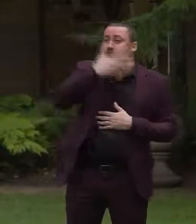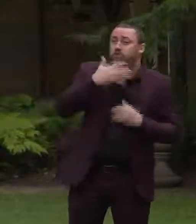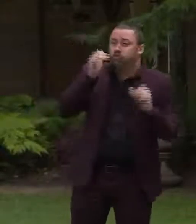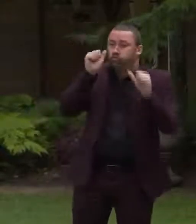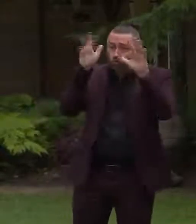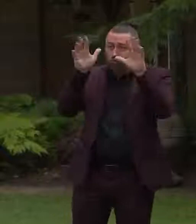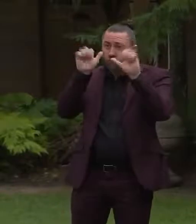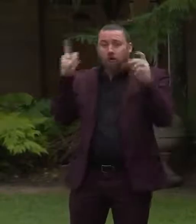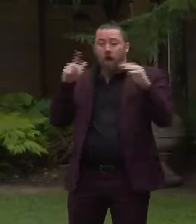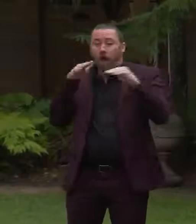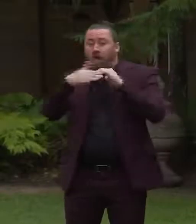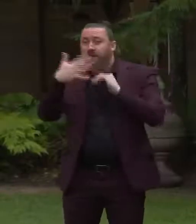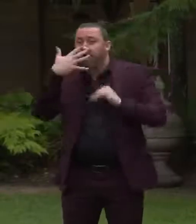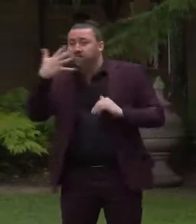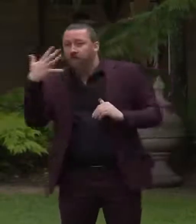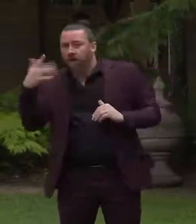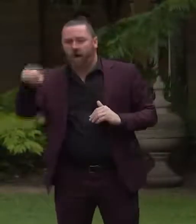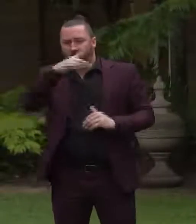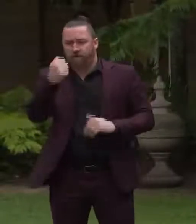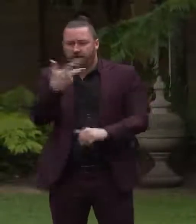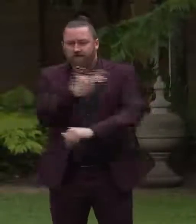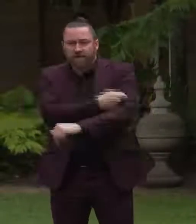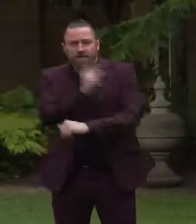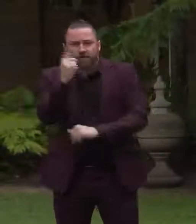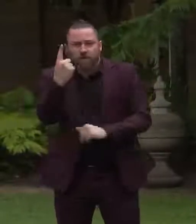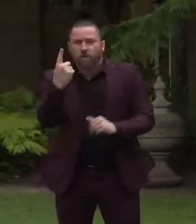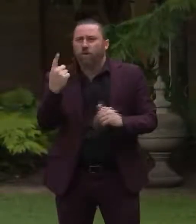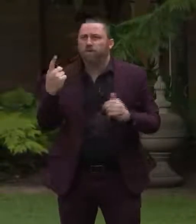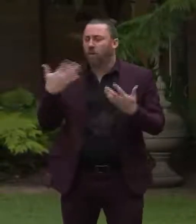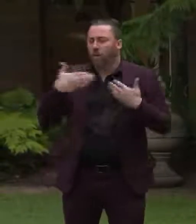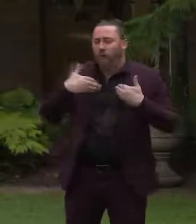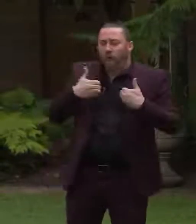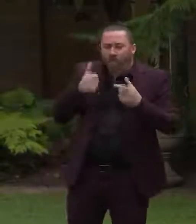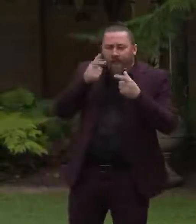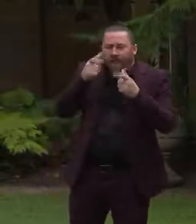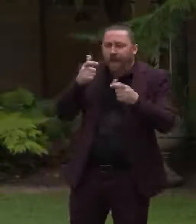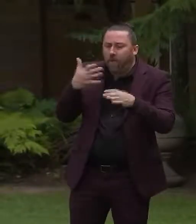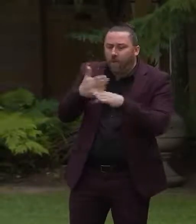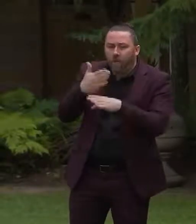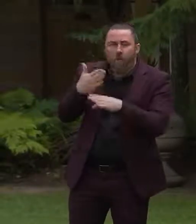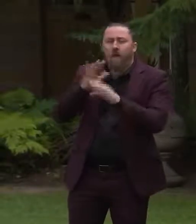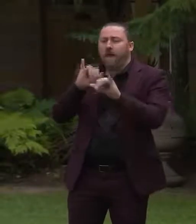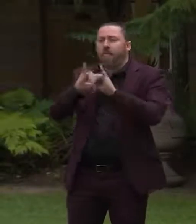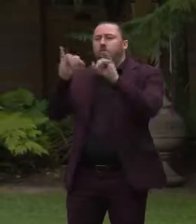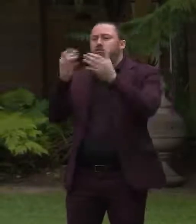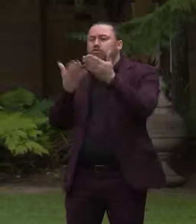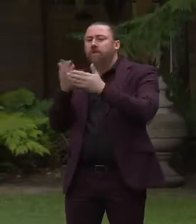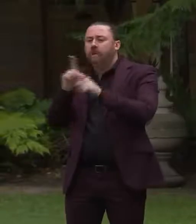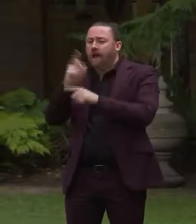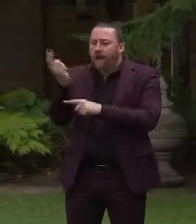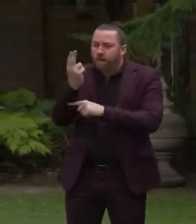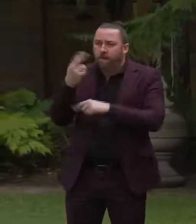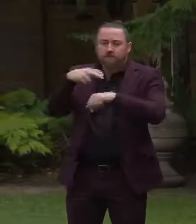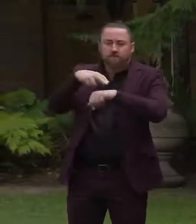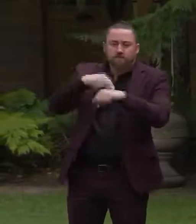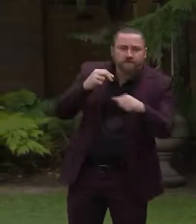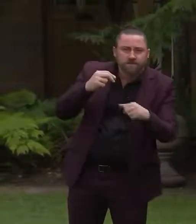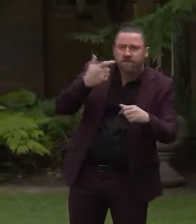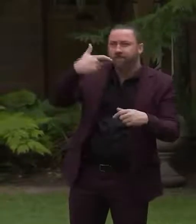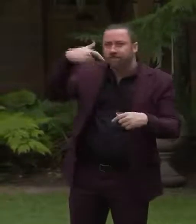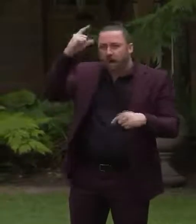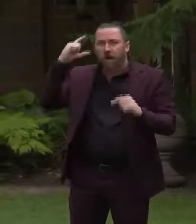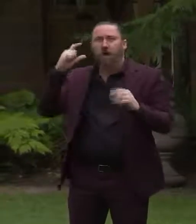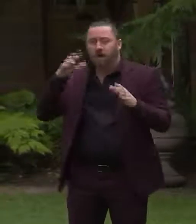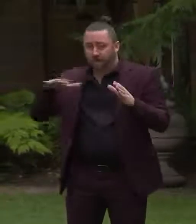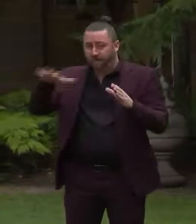age 55. It's our healthcare workers and it's our emergency services workers. That group of just over 1